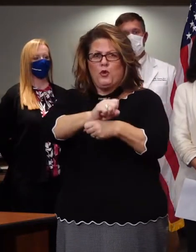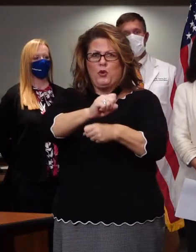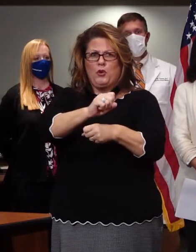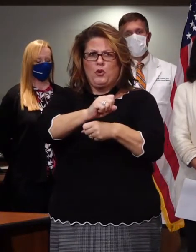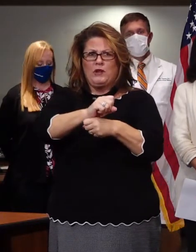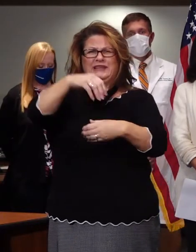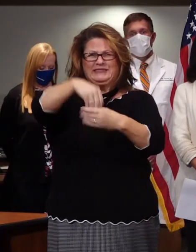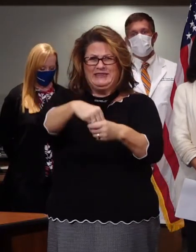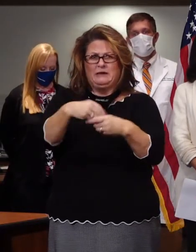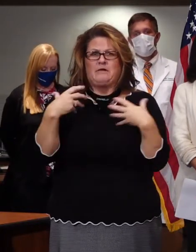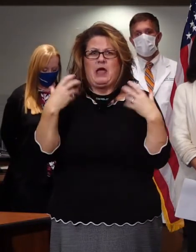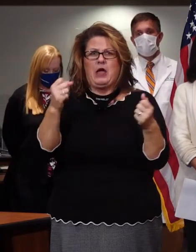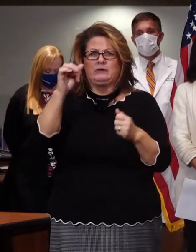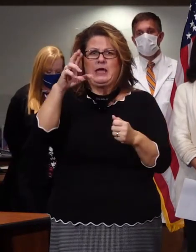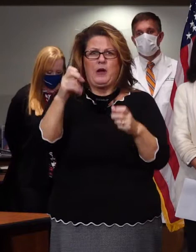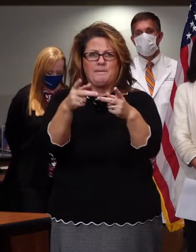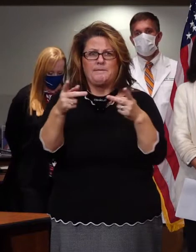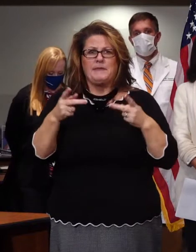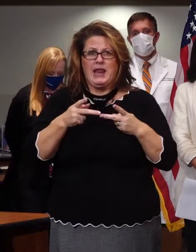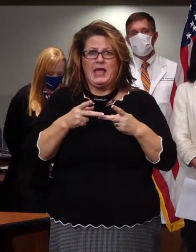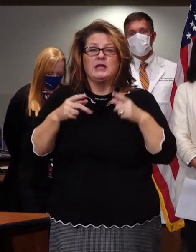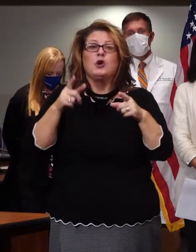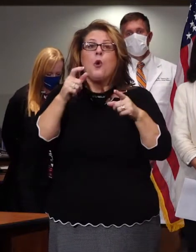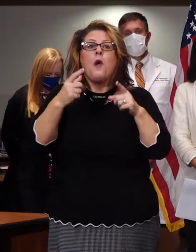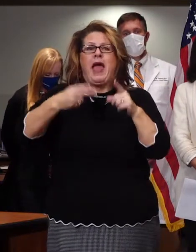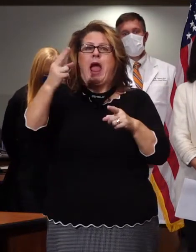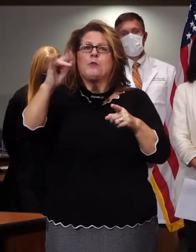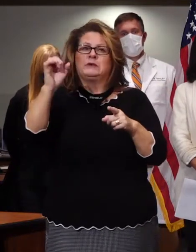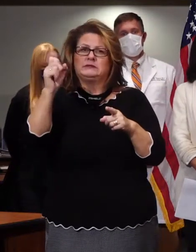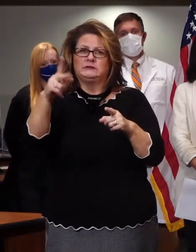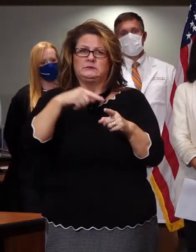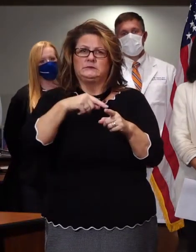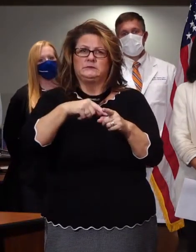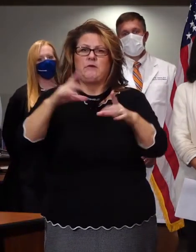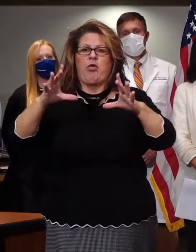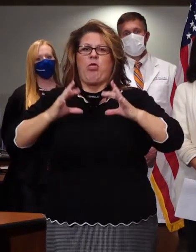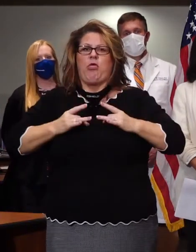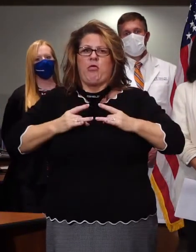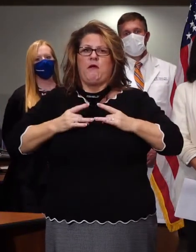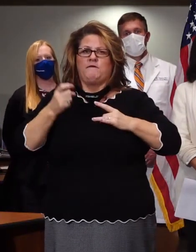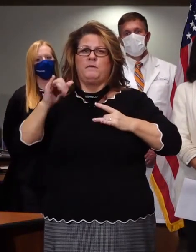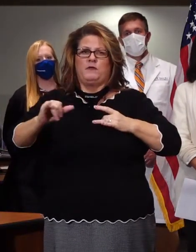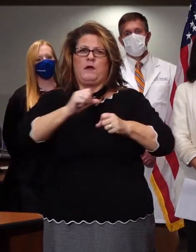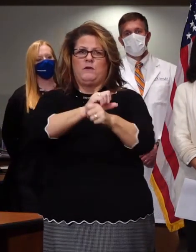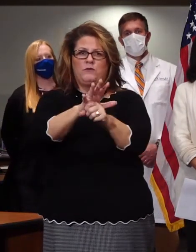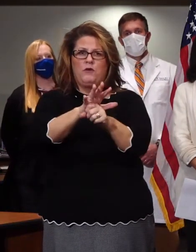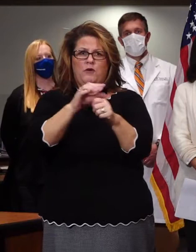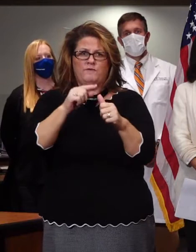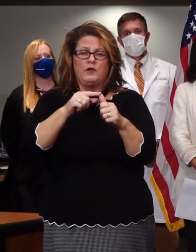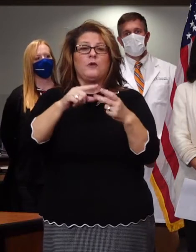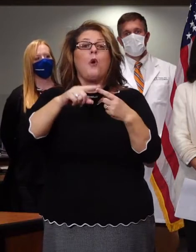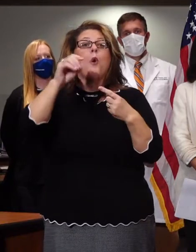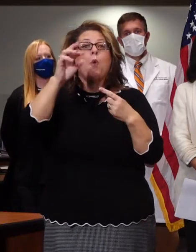in healthcare settings that are at the highest risk of contracting COVID-19 and are essential